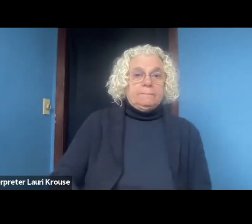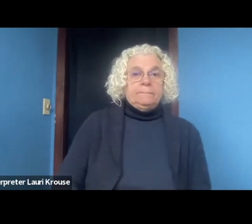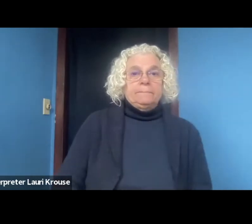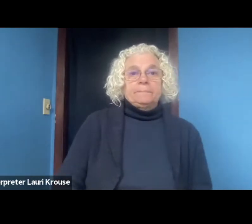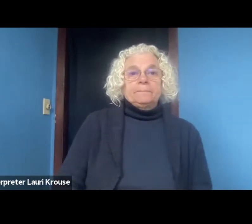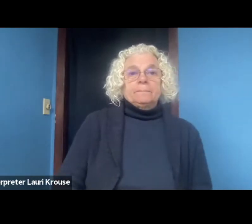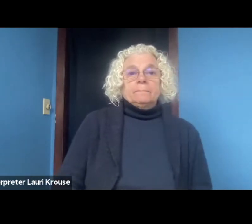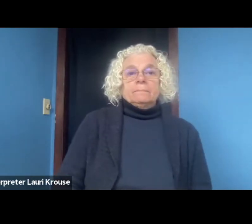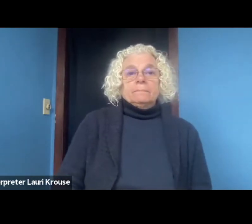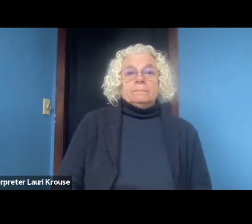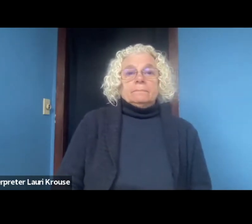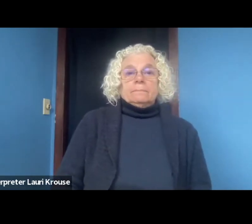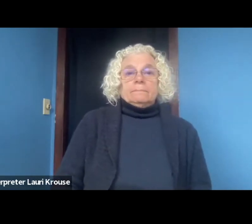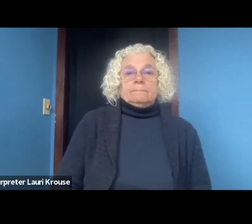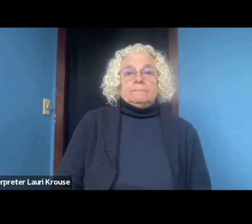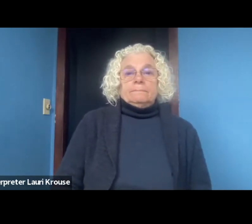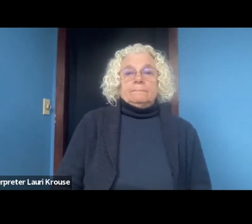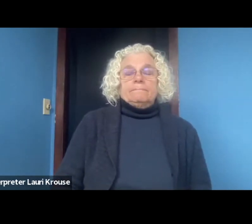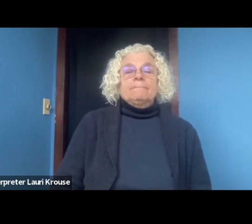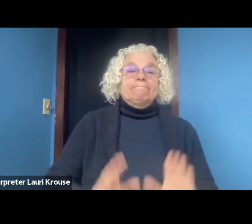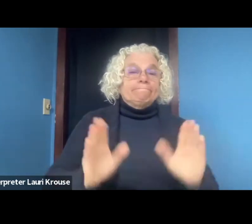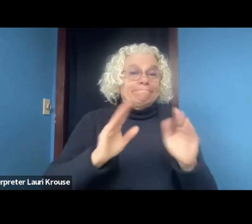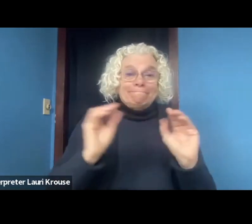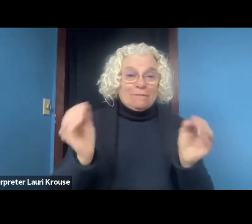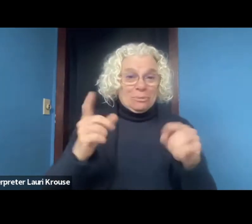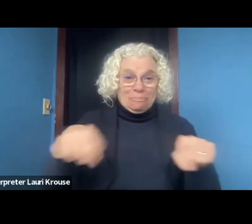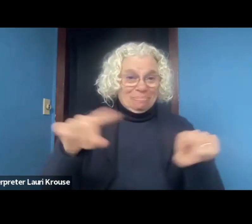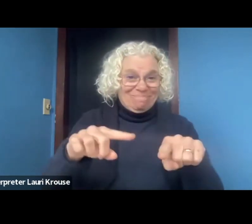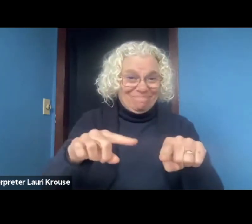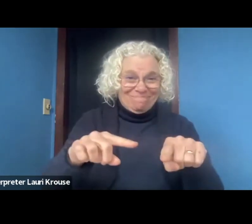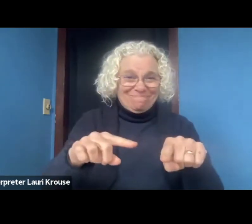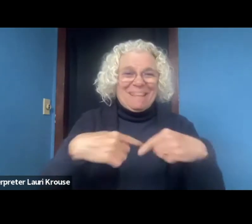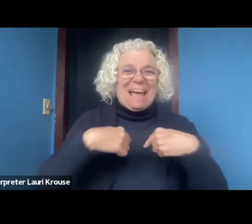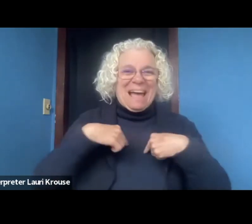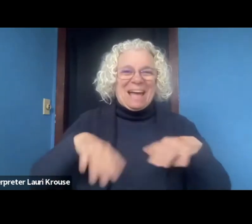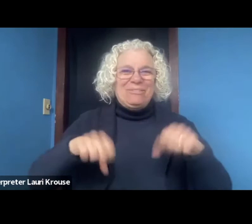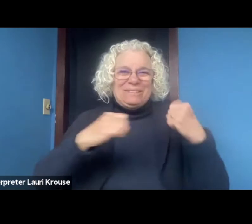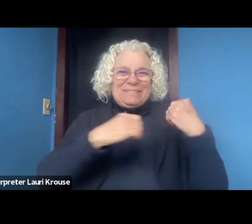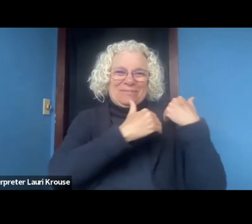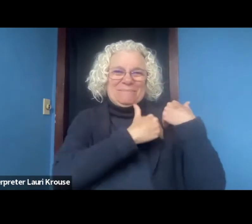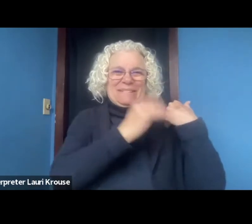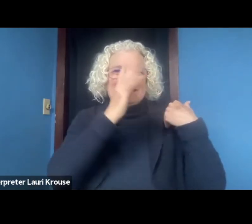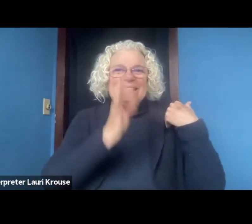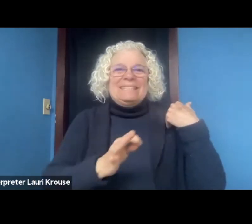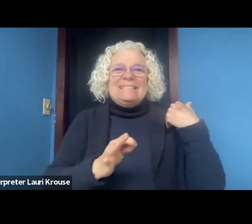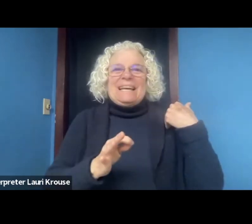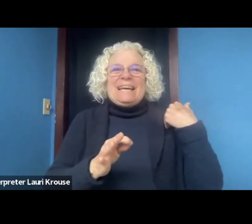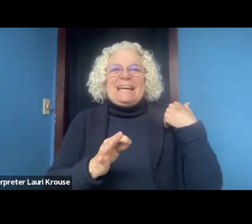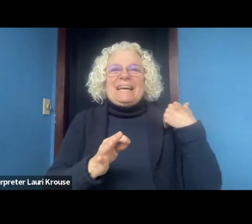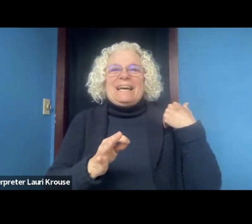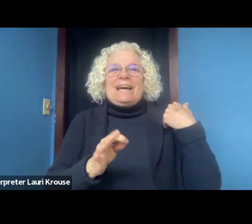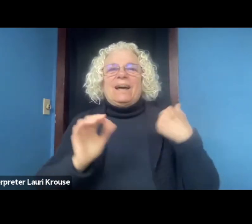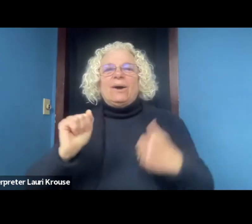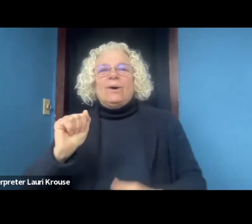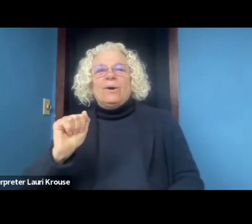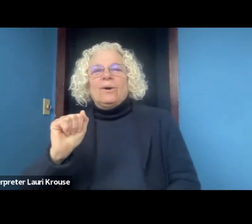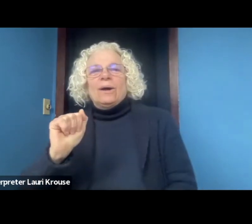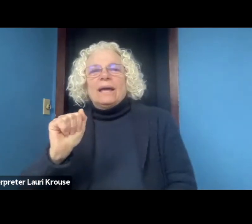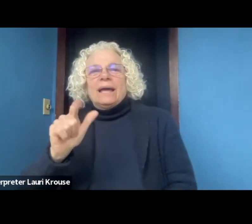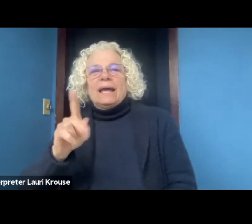Okay, so I'm going to be the decision maker then. How about since I have the piano. Oh yes, Alberto, go